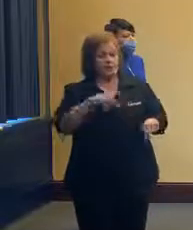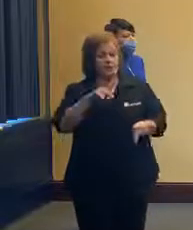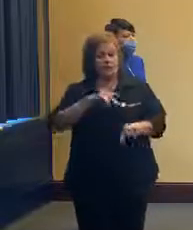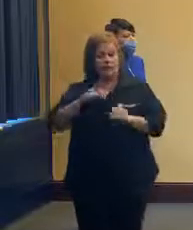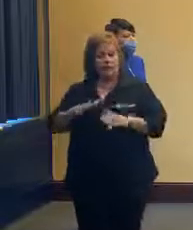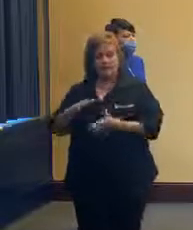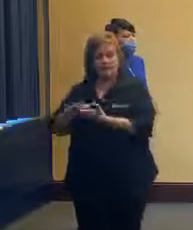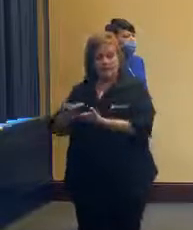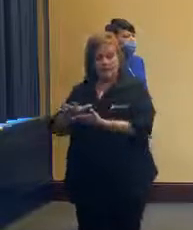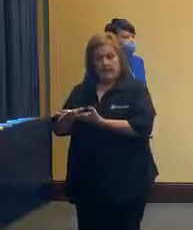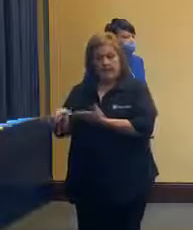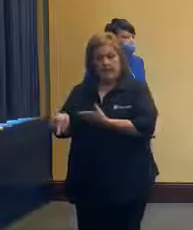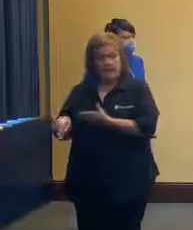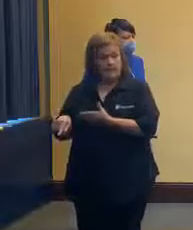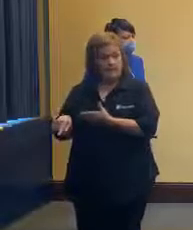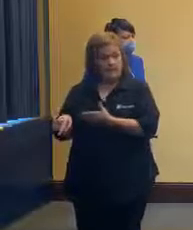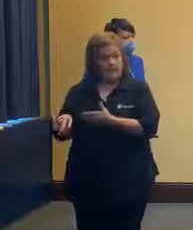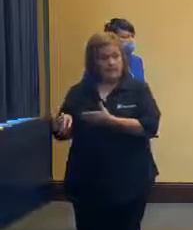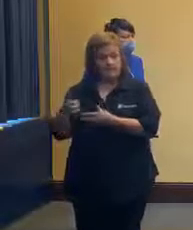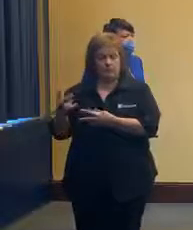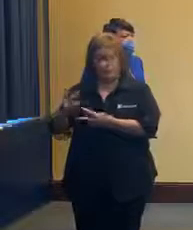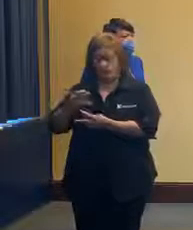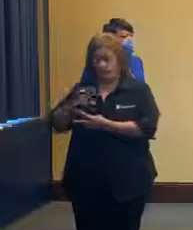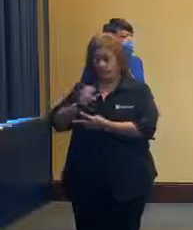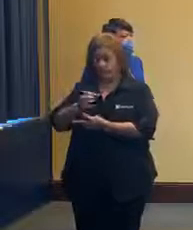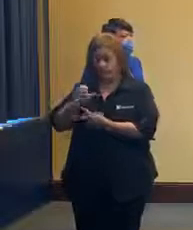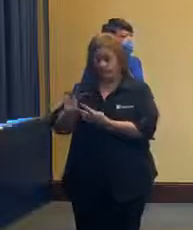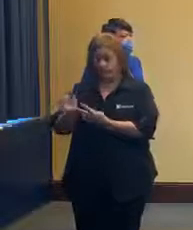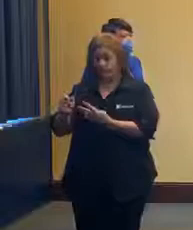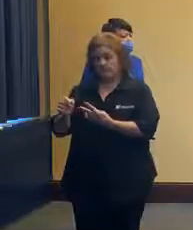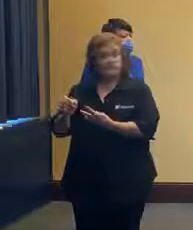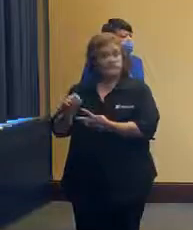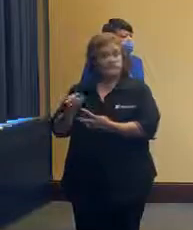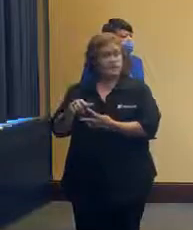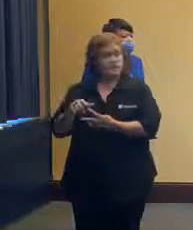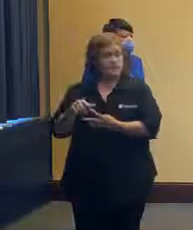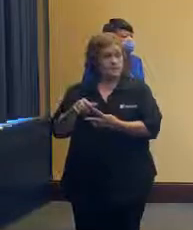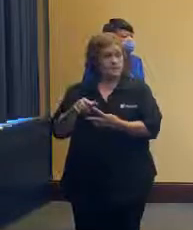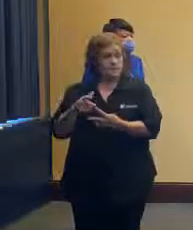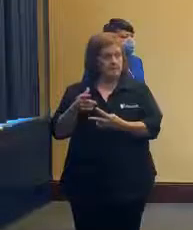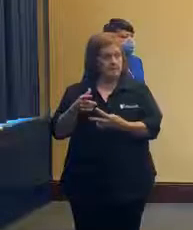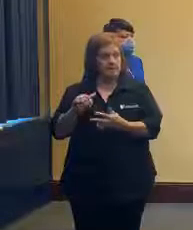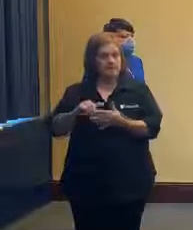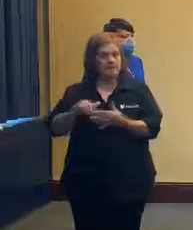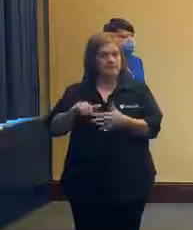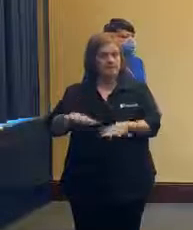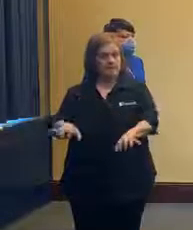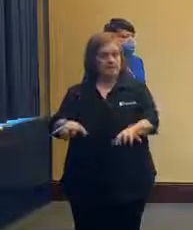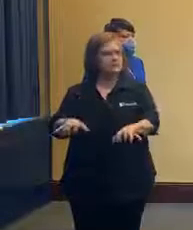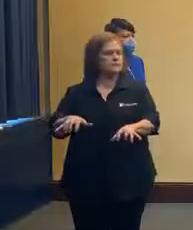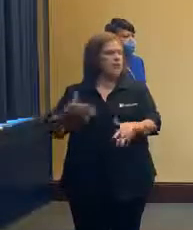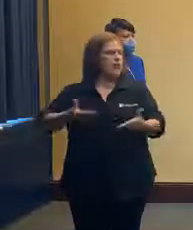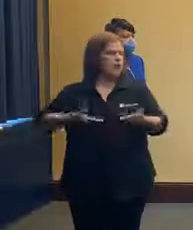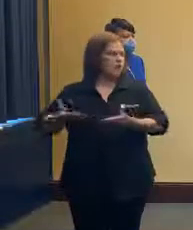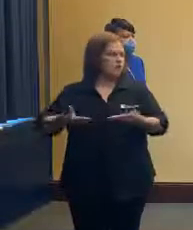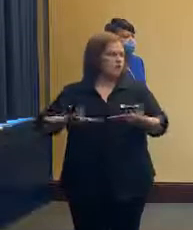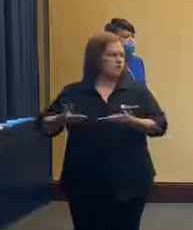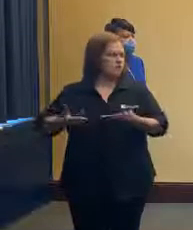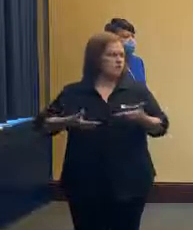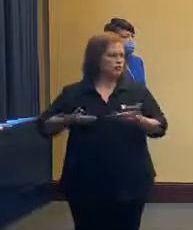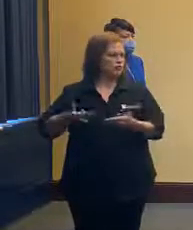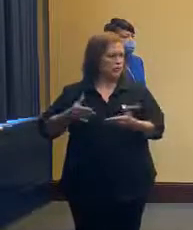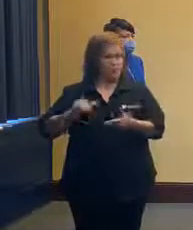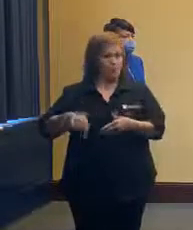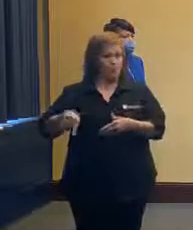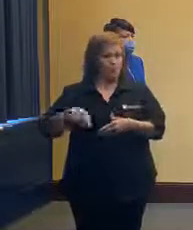spending savings, one has two aspects of it. Essentially, the majority is the hiring freeze that we've implemented. So although many